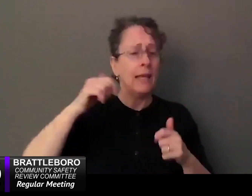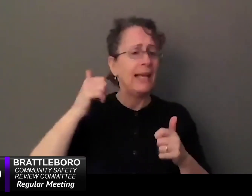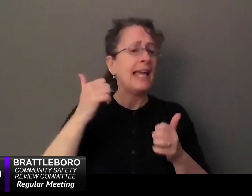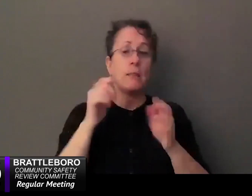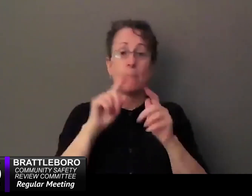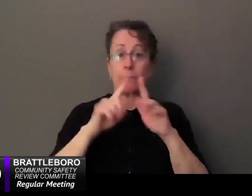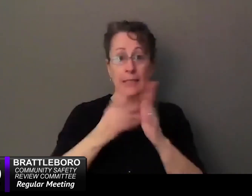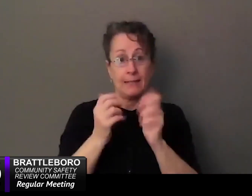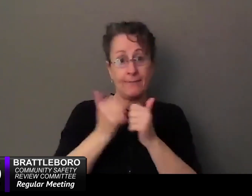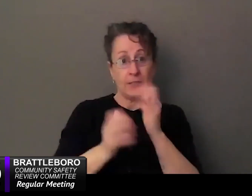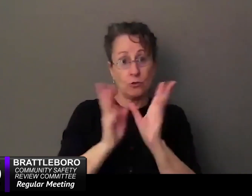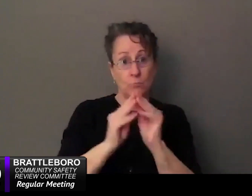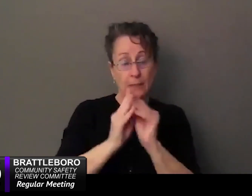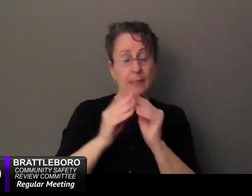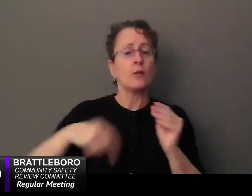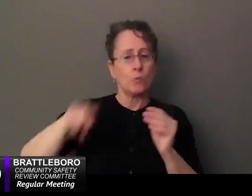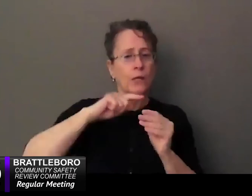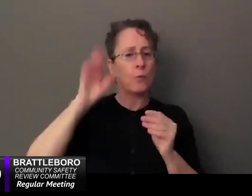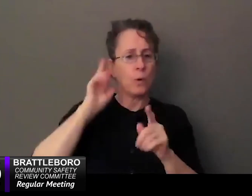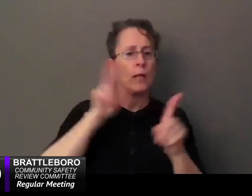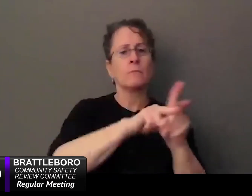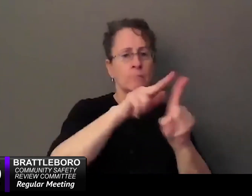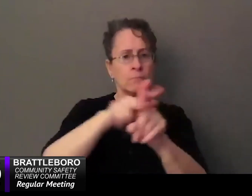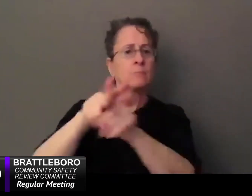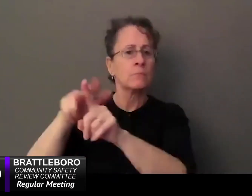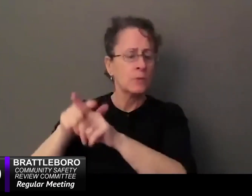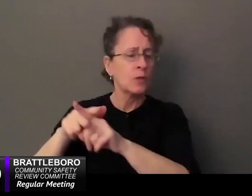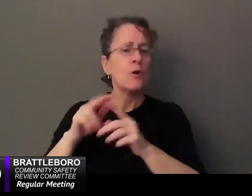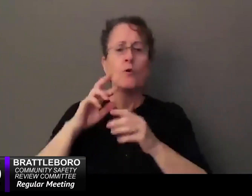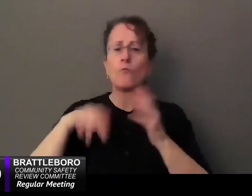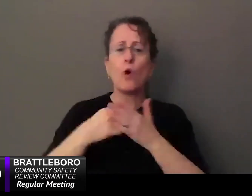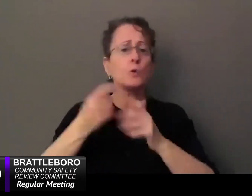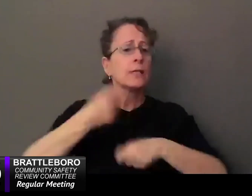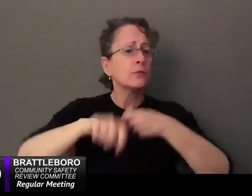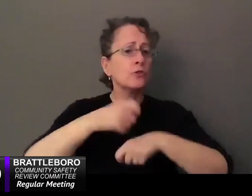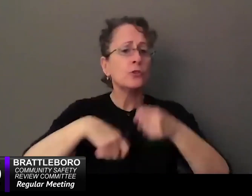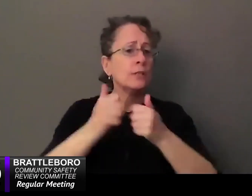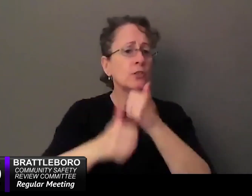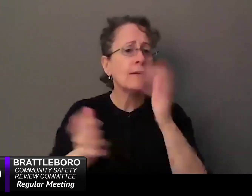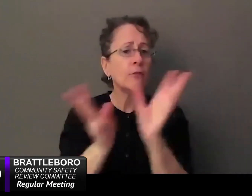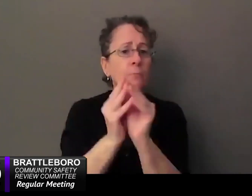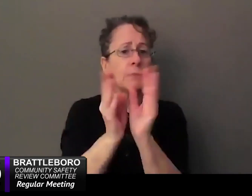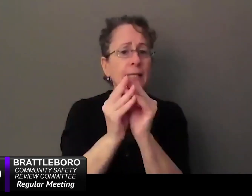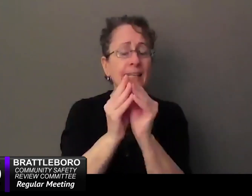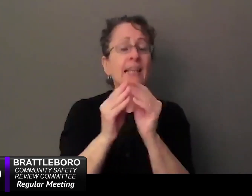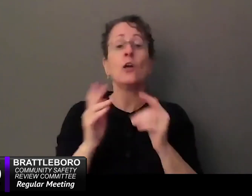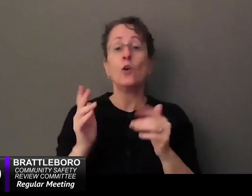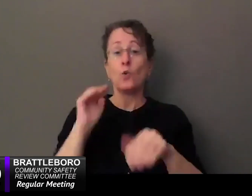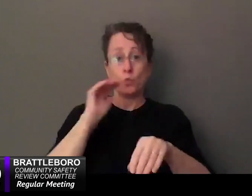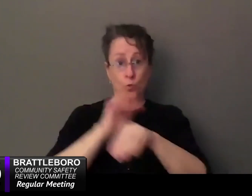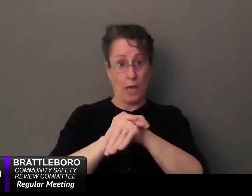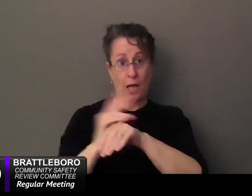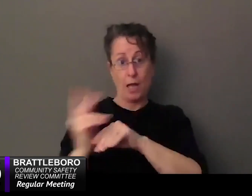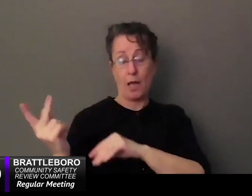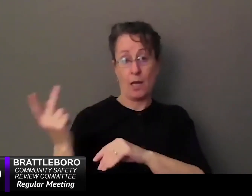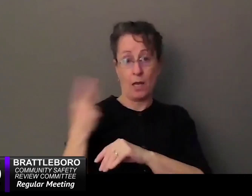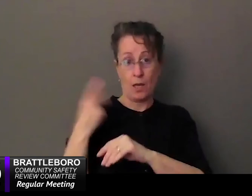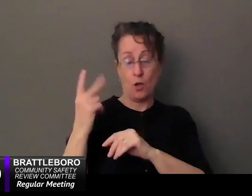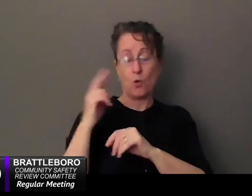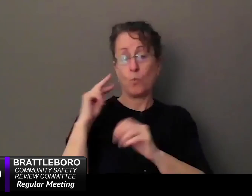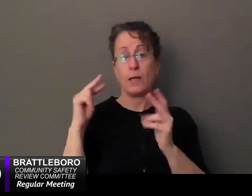Right. Right. And we will be monitoring it for now when it opens, because we are tasked with holding this